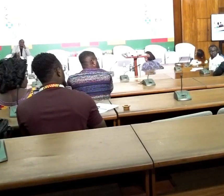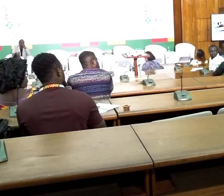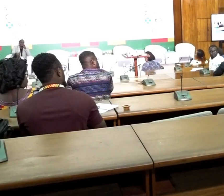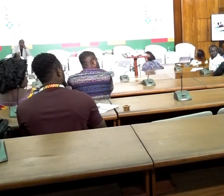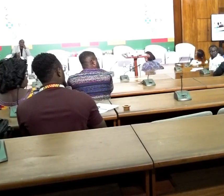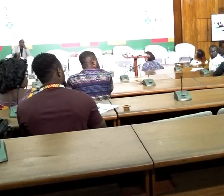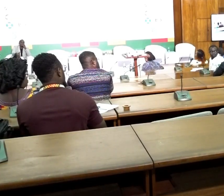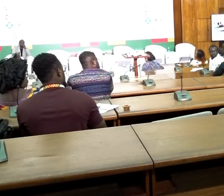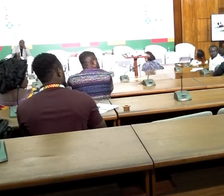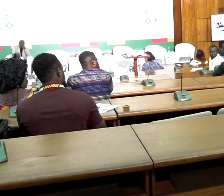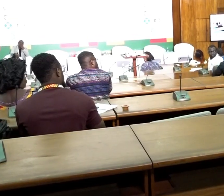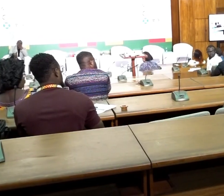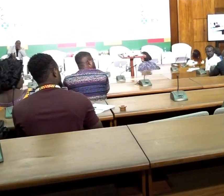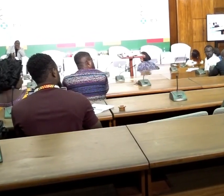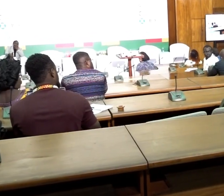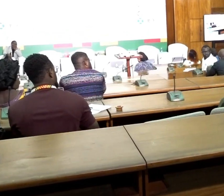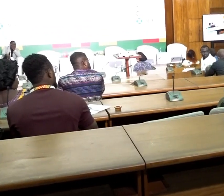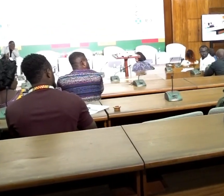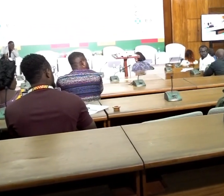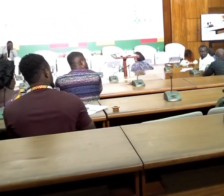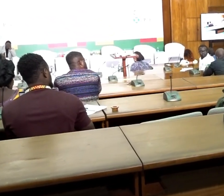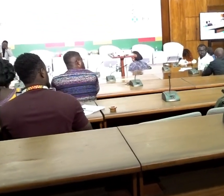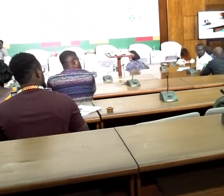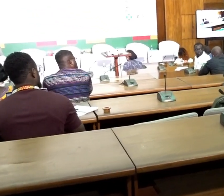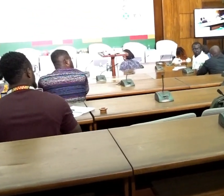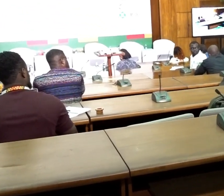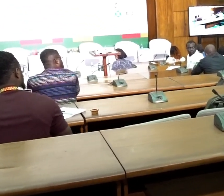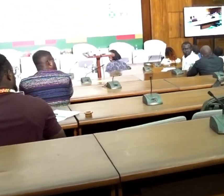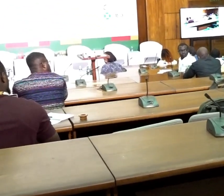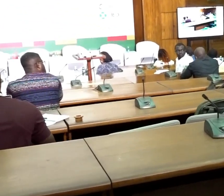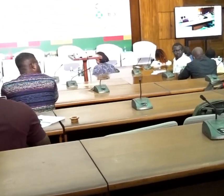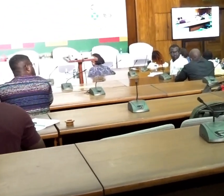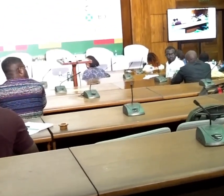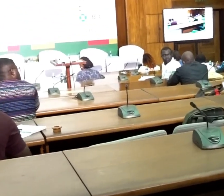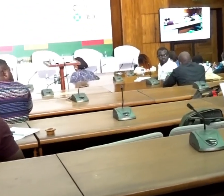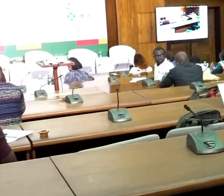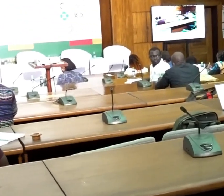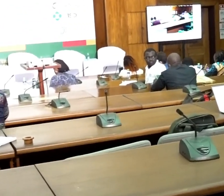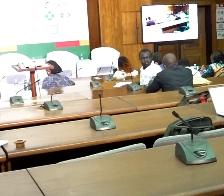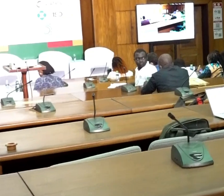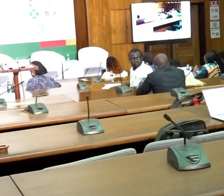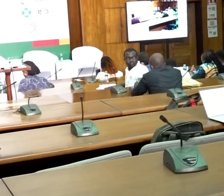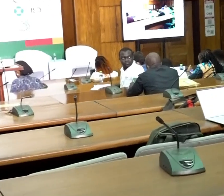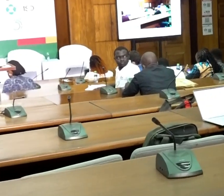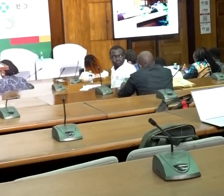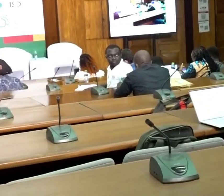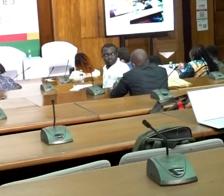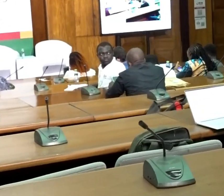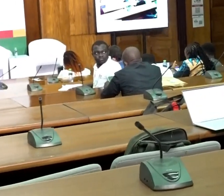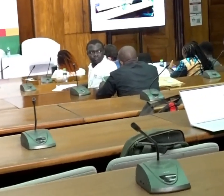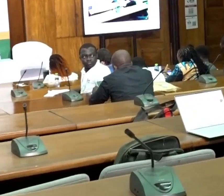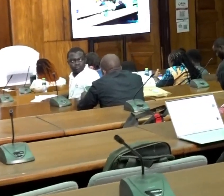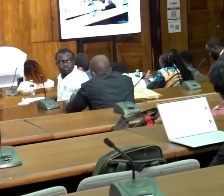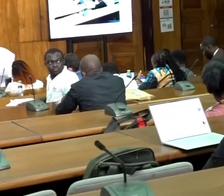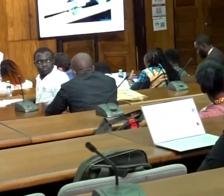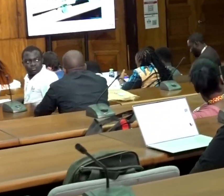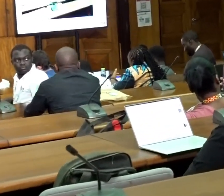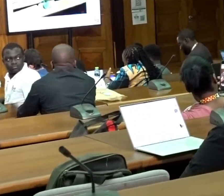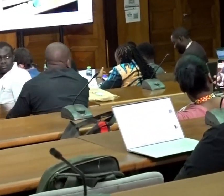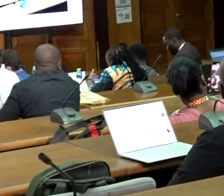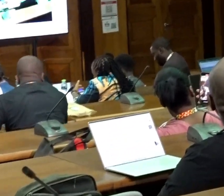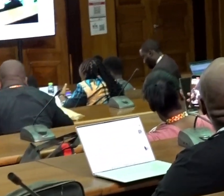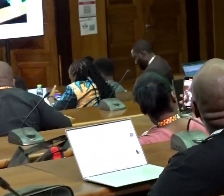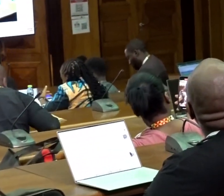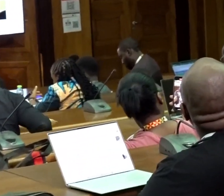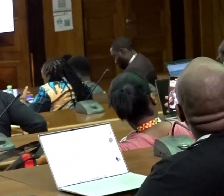with rural women most of the time. So my question is, do you